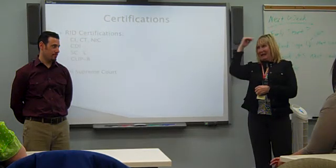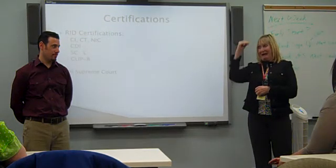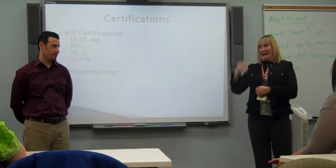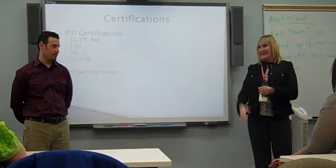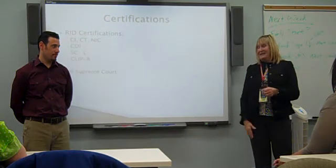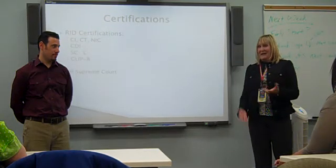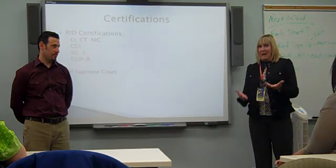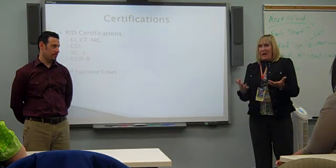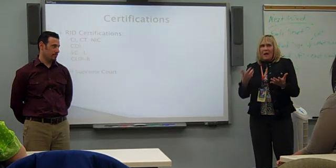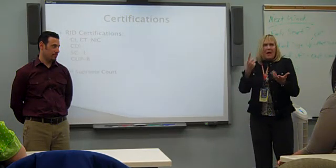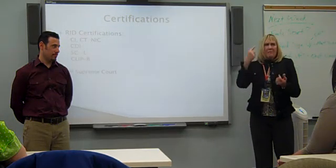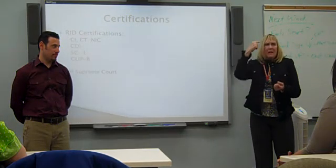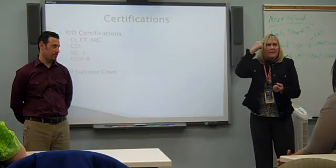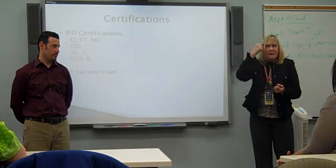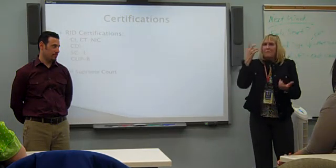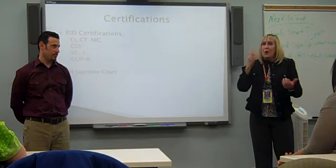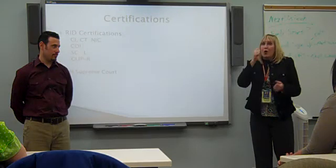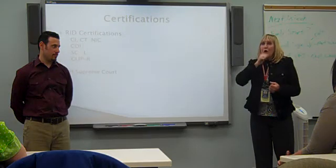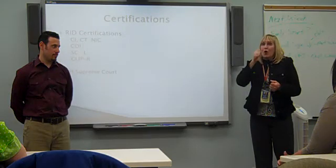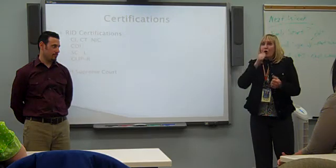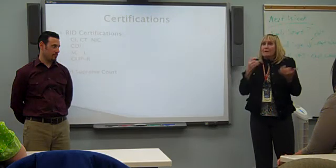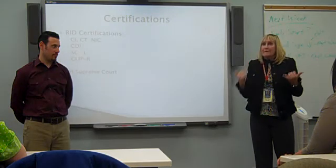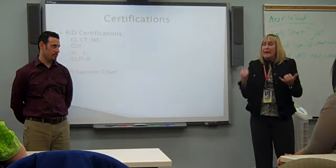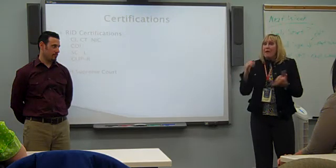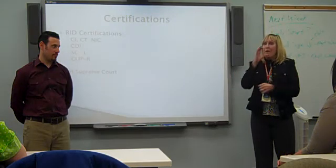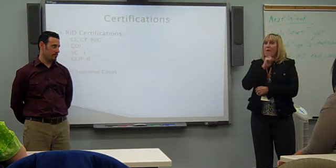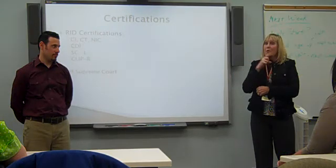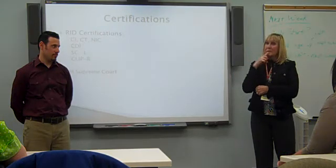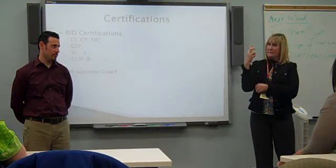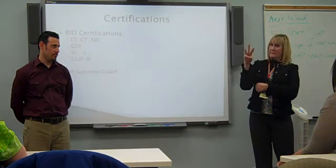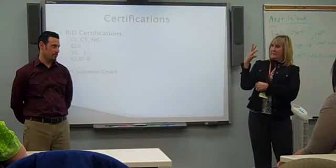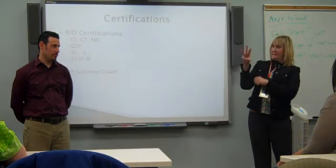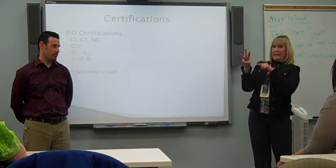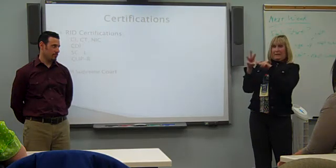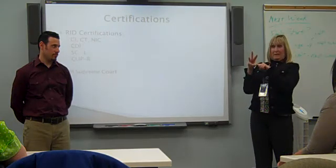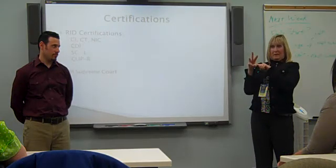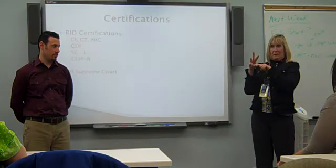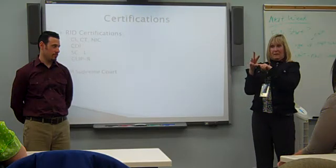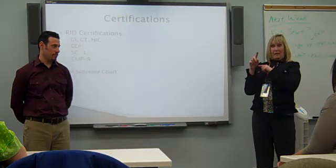Because really, it happens to a lot of guys.